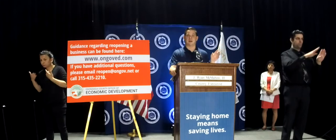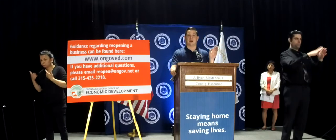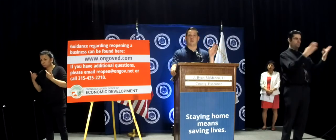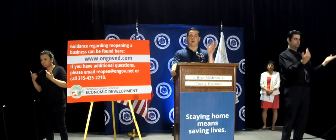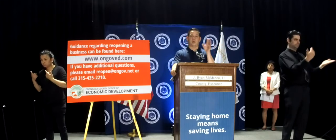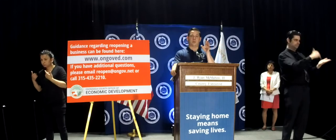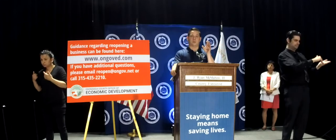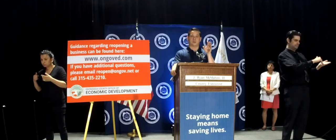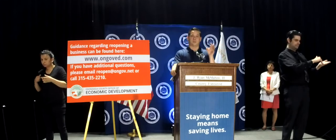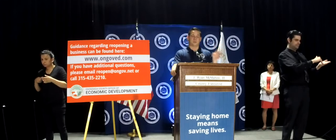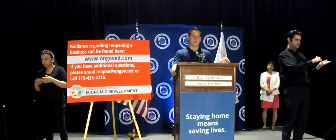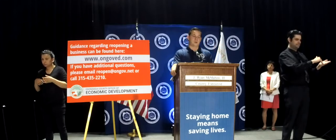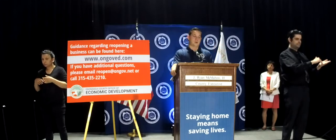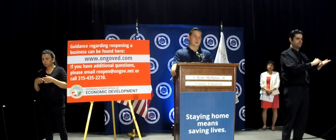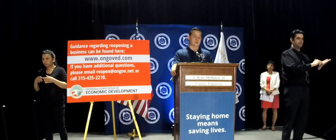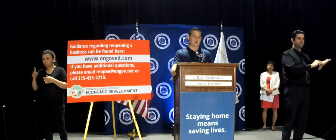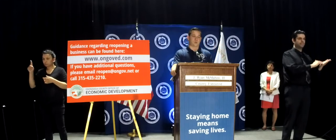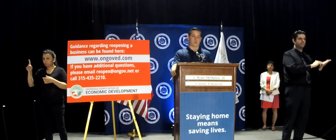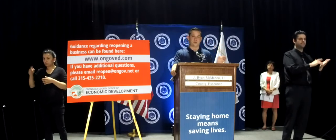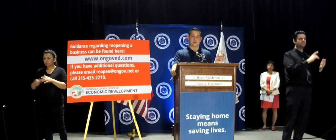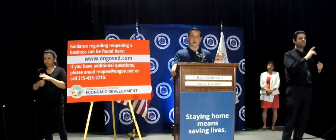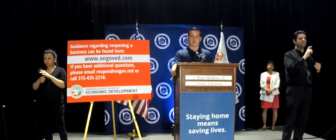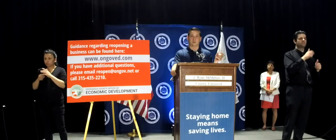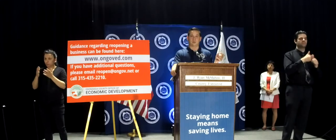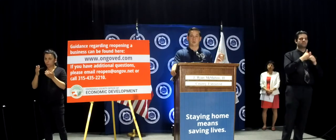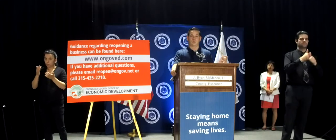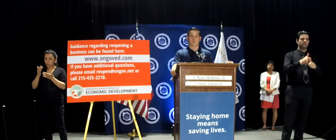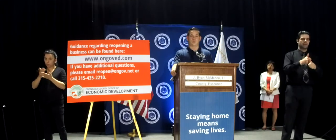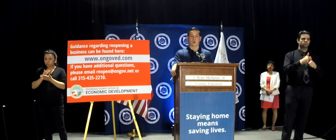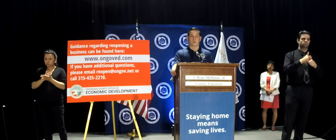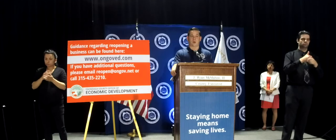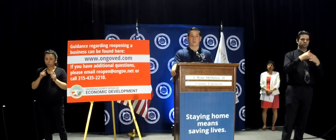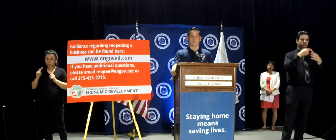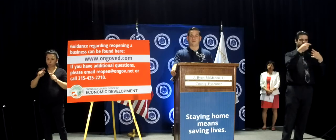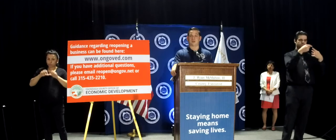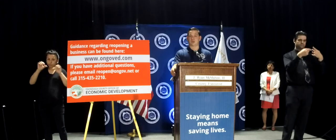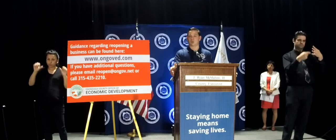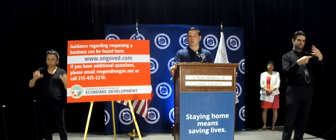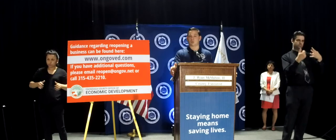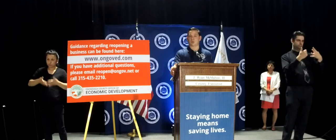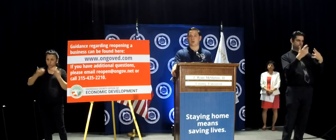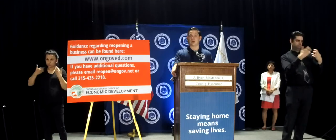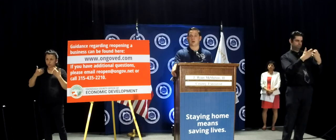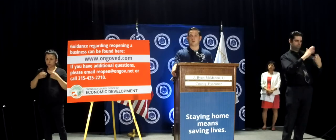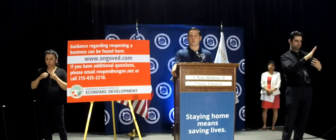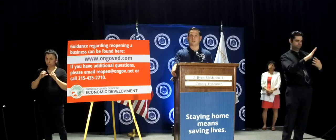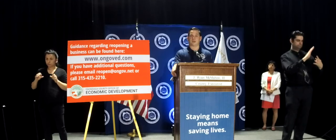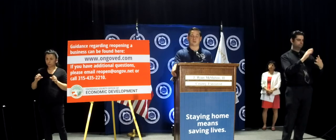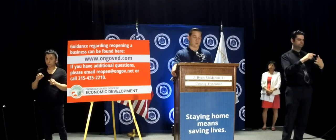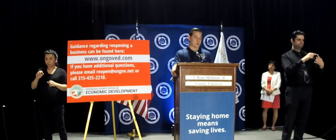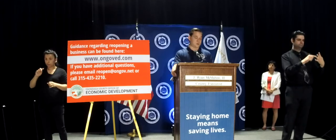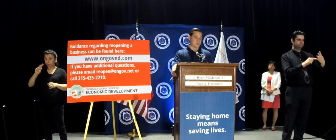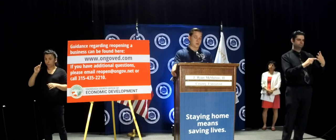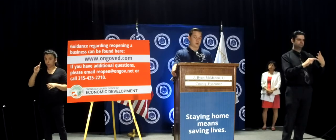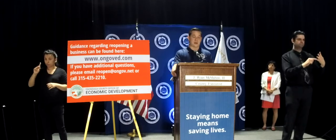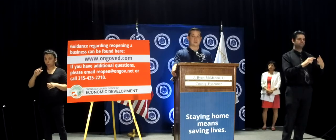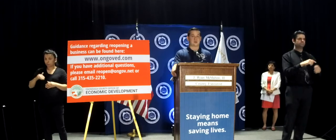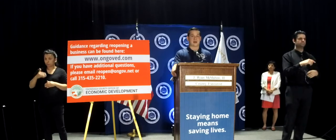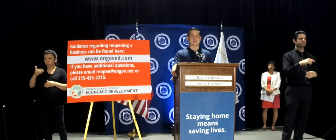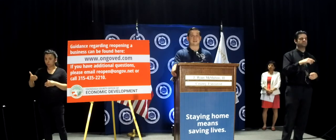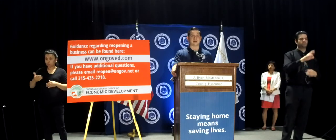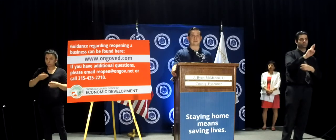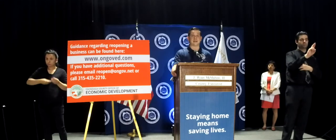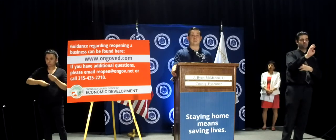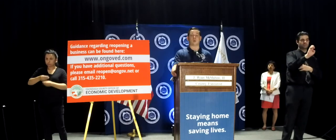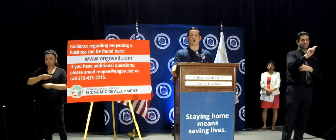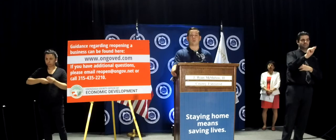dictate how the mall opens up. And so the retail will be opened up in phase 2, the retail stores. The